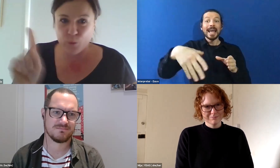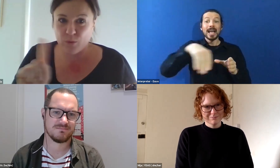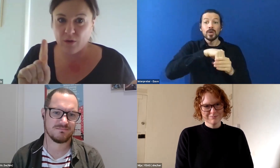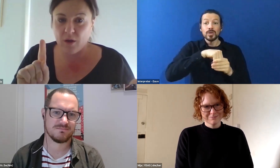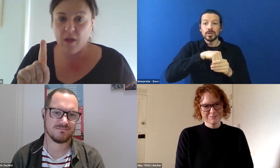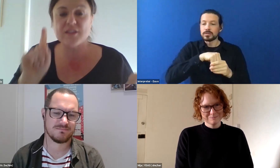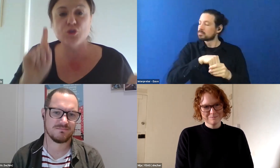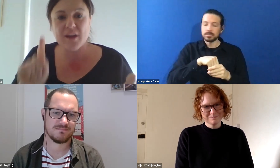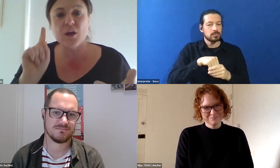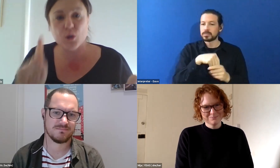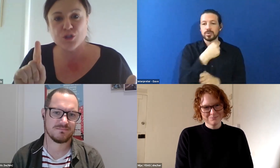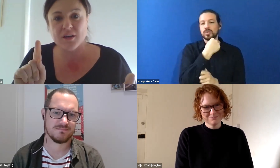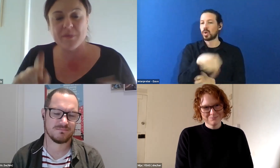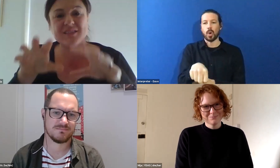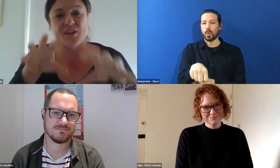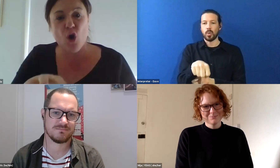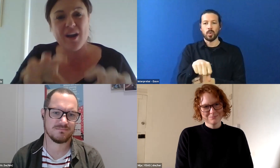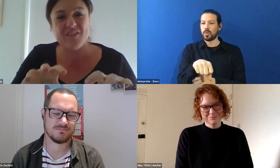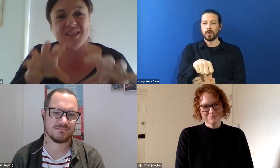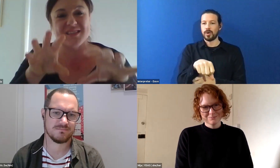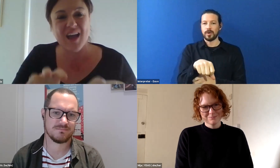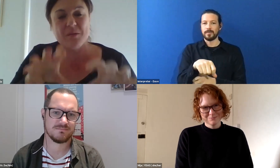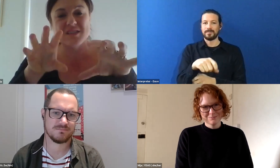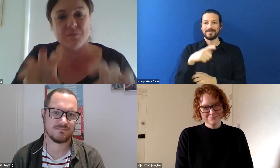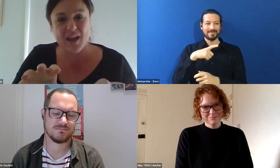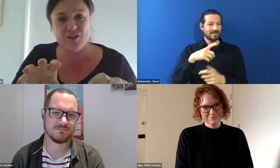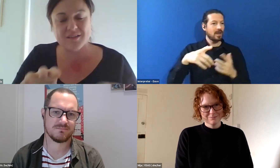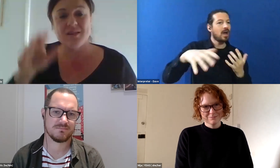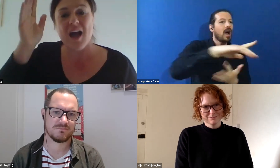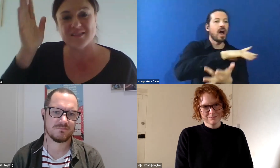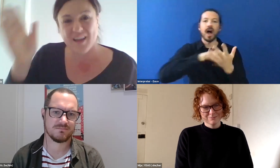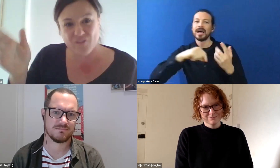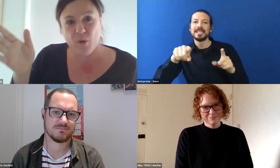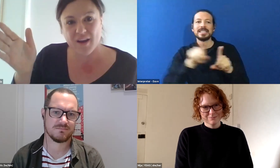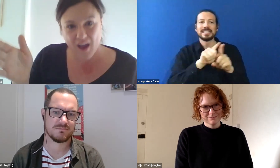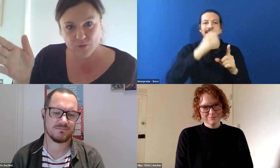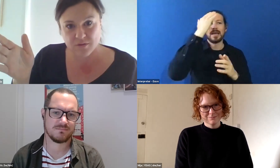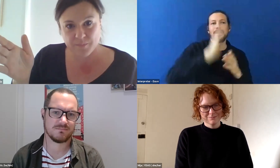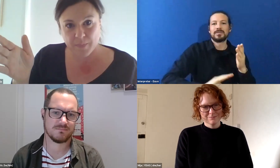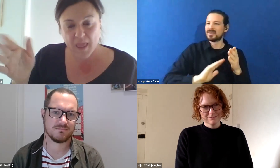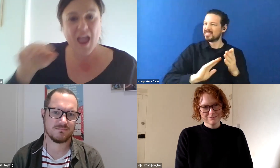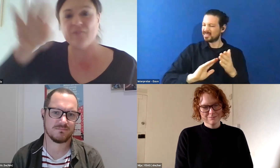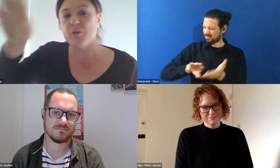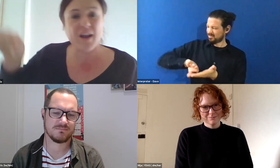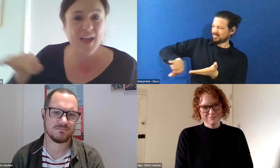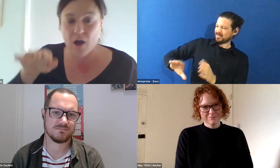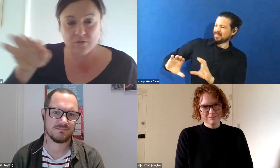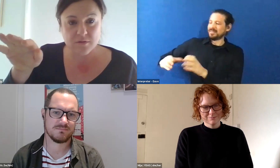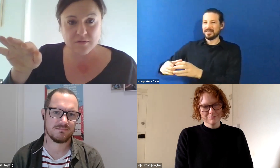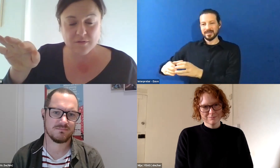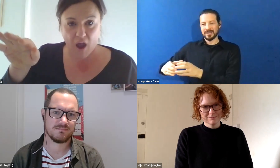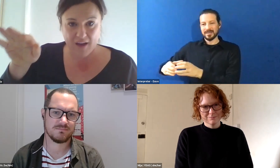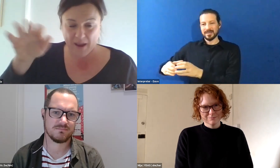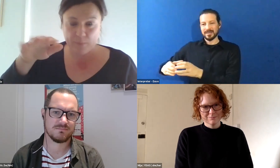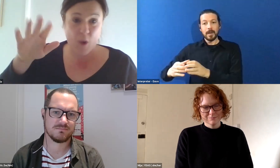No. It's not inclusion because they're not having the same experience as everybody else. Everybody